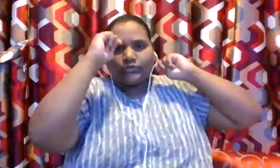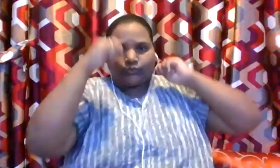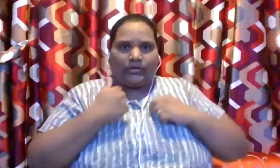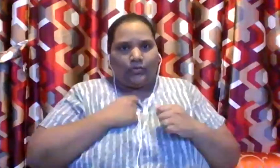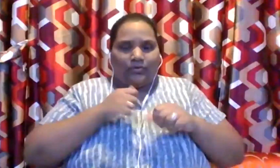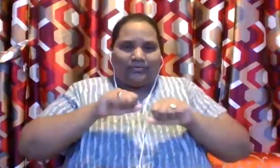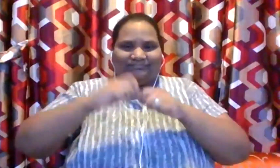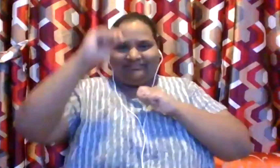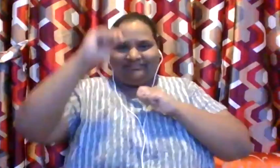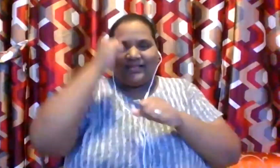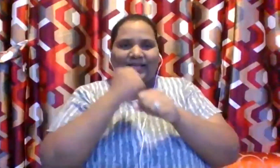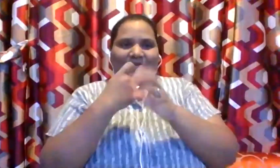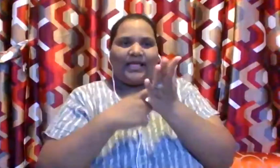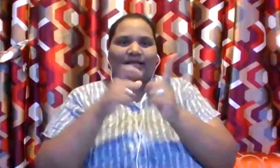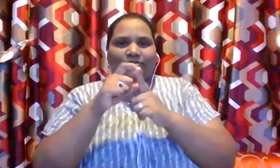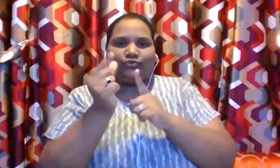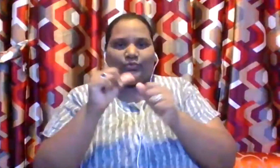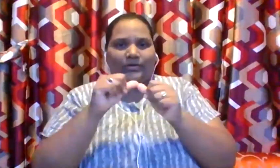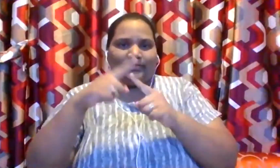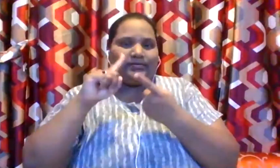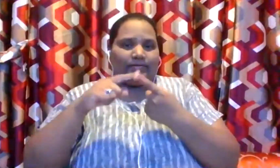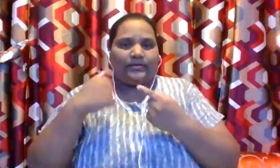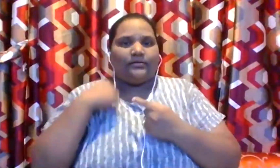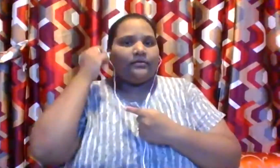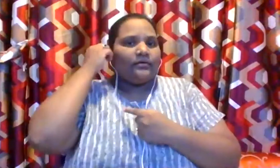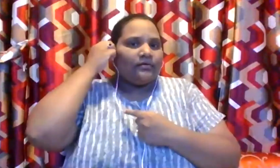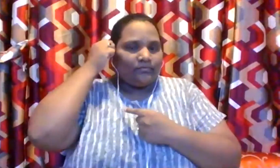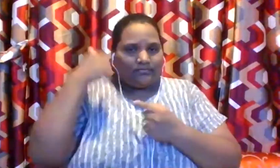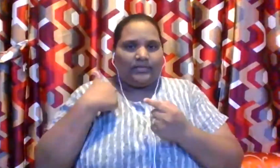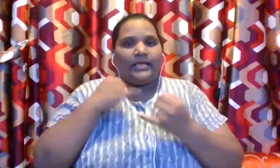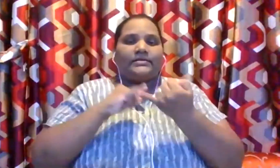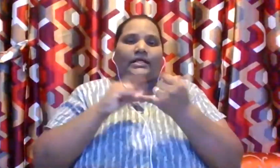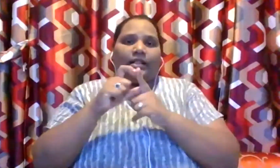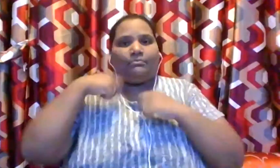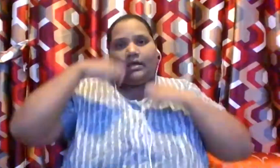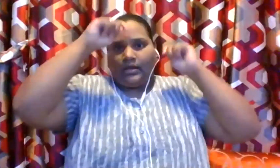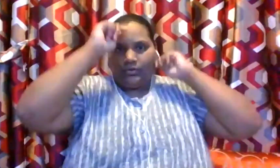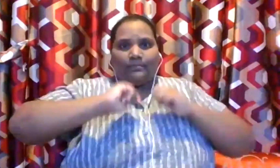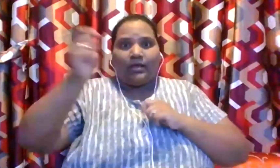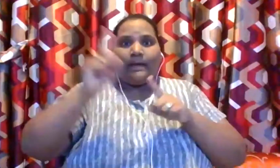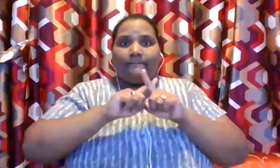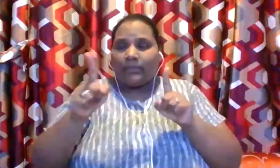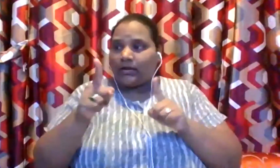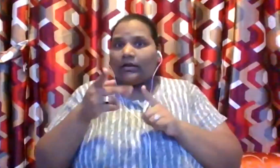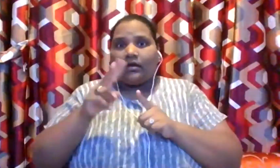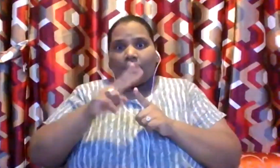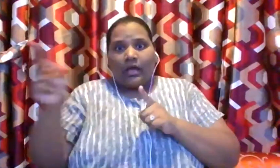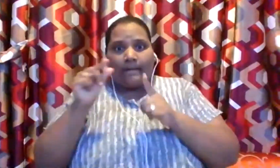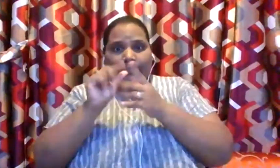can understand Sanatan Dharma. But in this world, not everybody is a postgraduate, right? Somebody can be a just